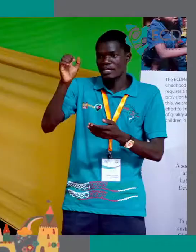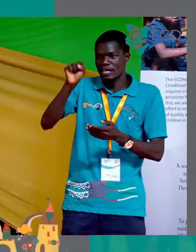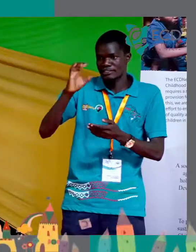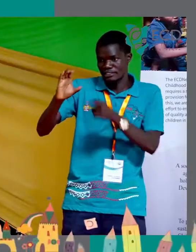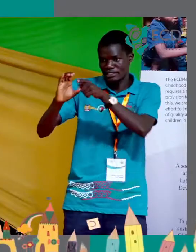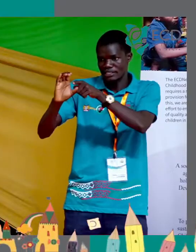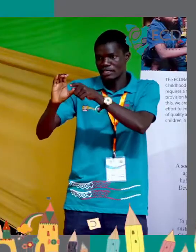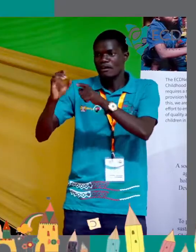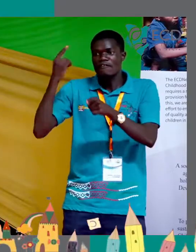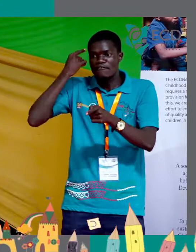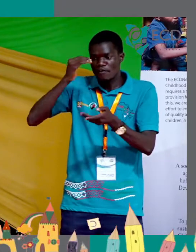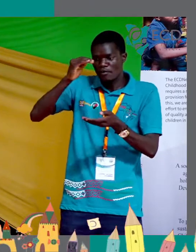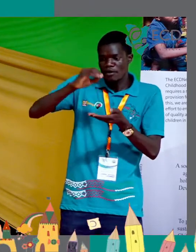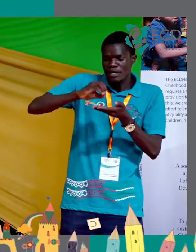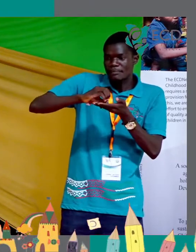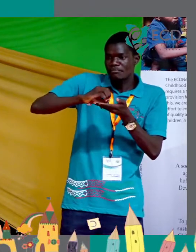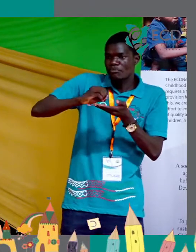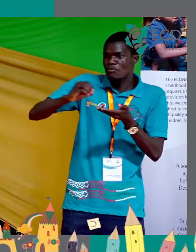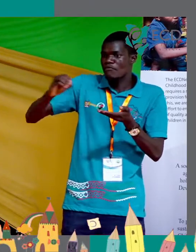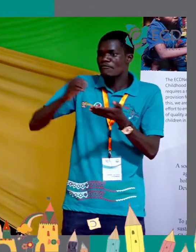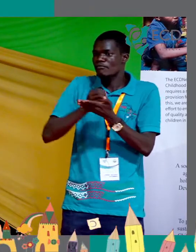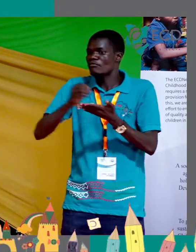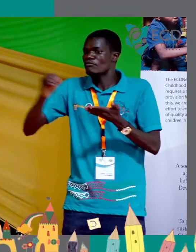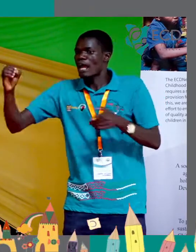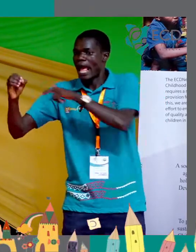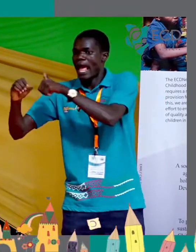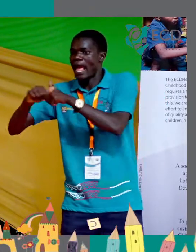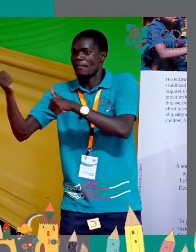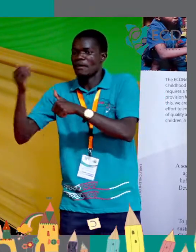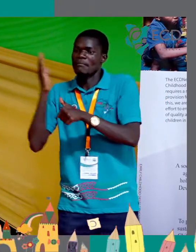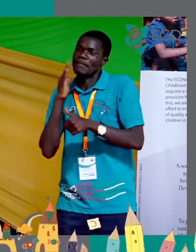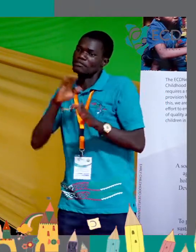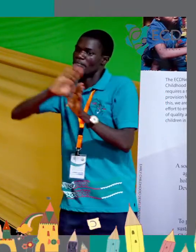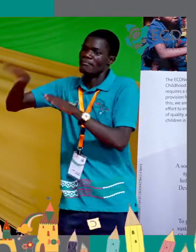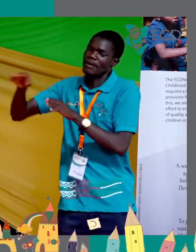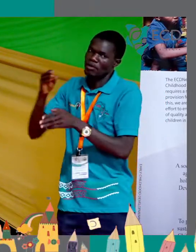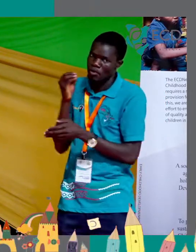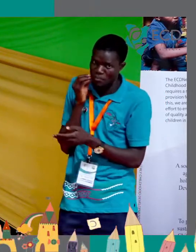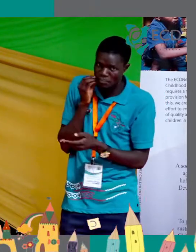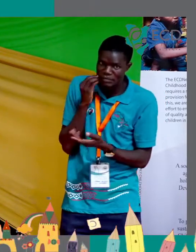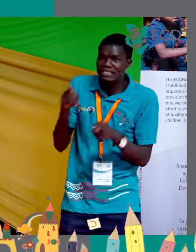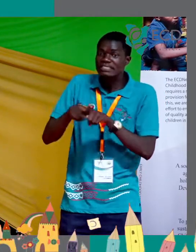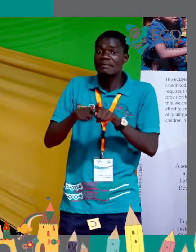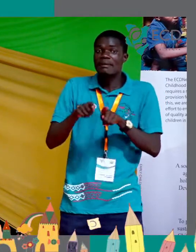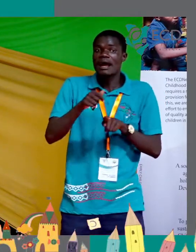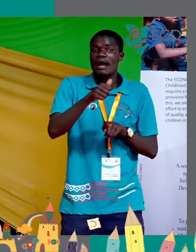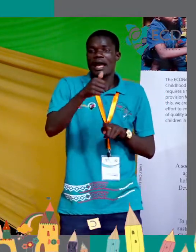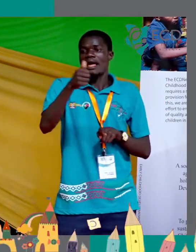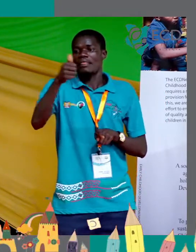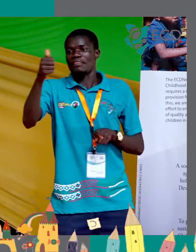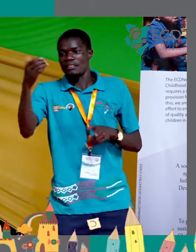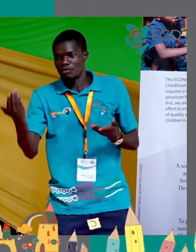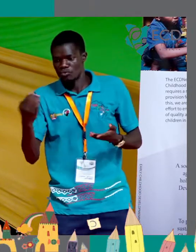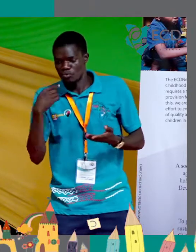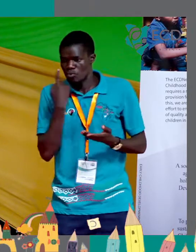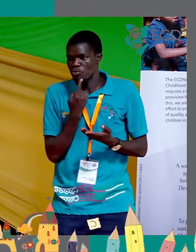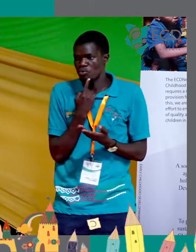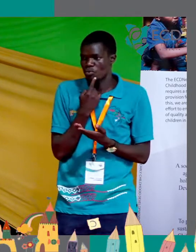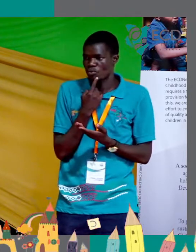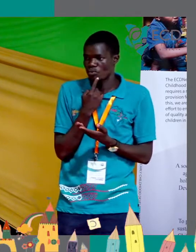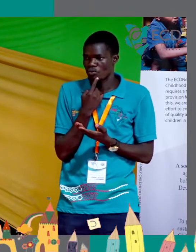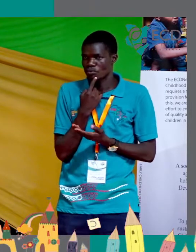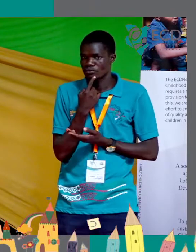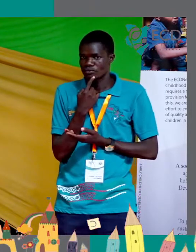the NODC, ICRC, Kenya Red Cross, Legal Resources Foundation, Justice Defenders, and others to donate like